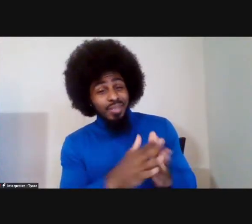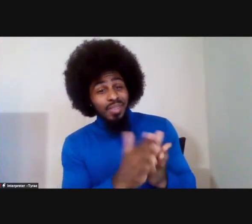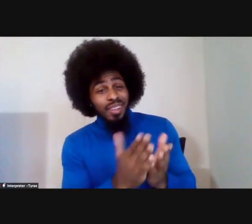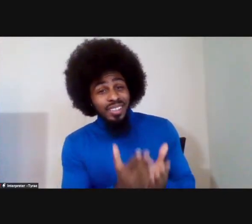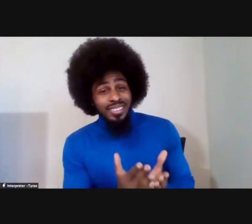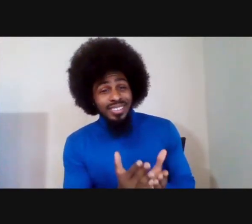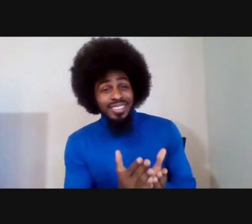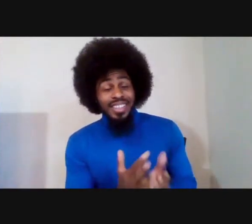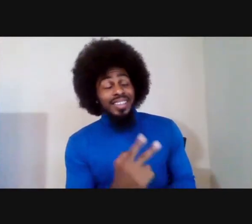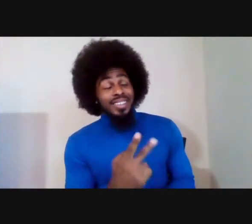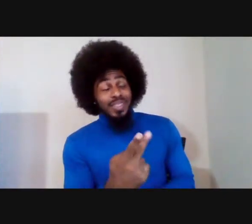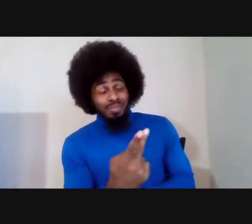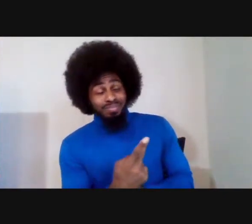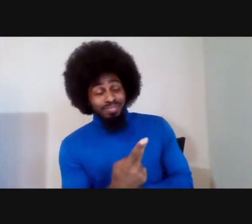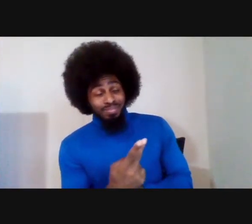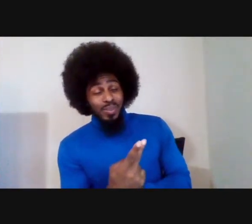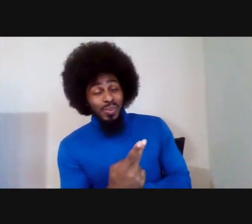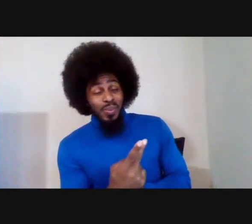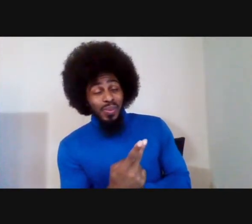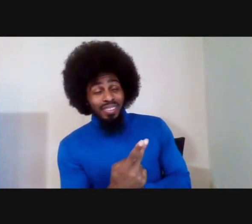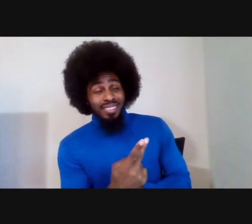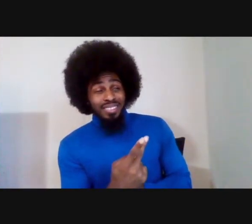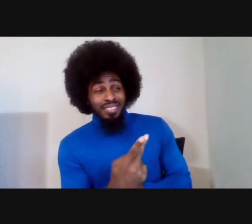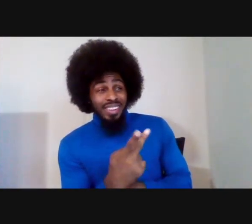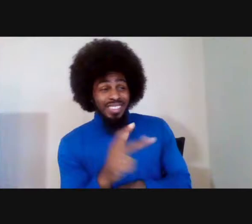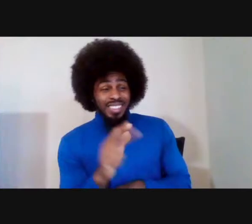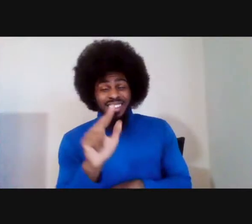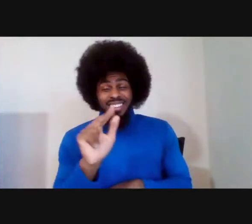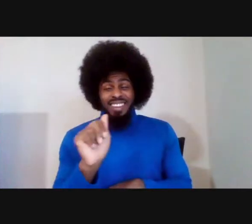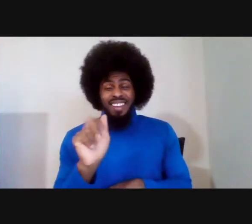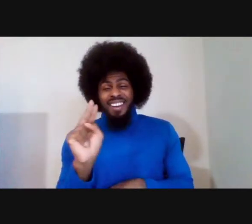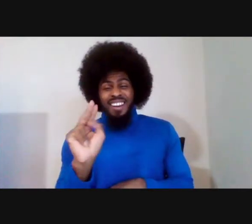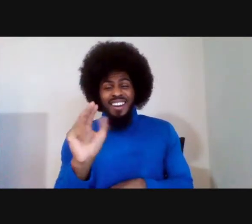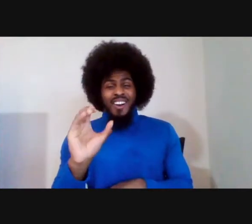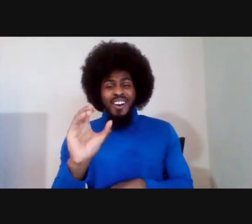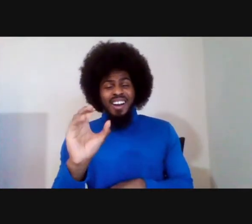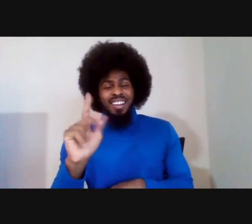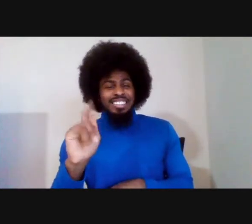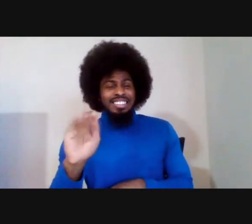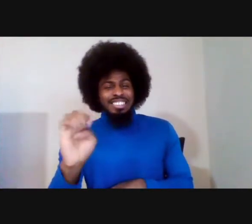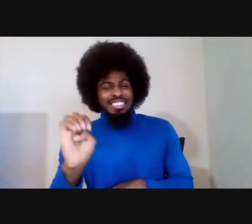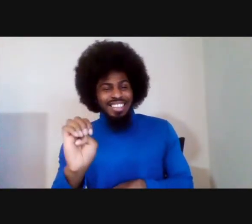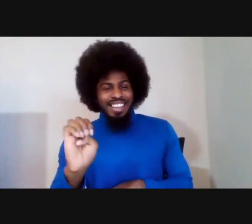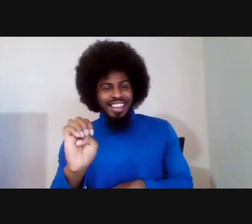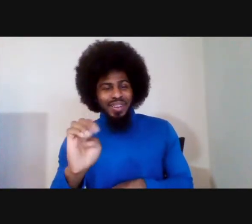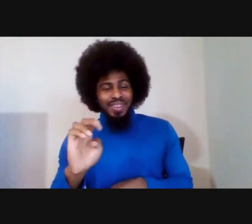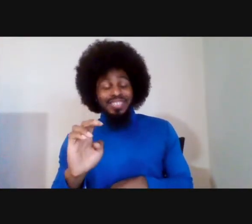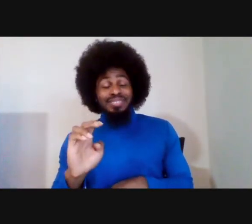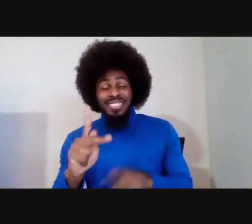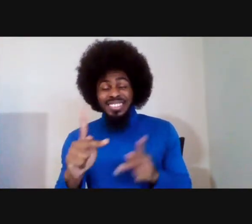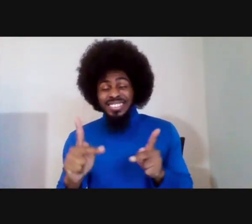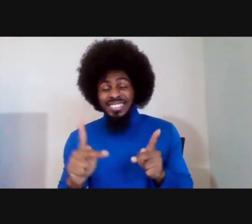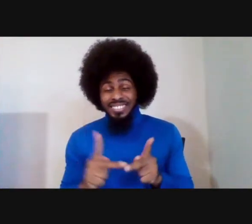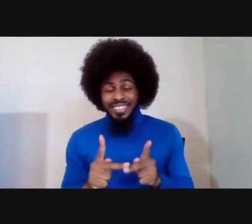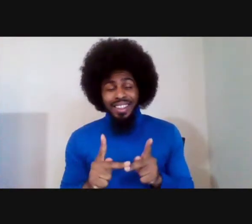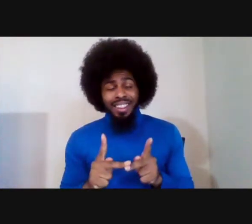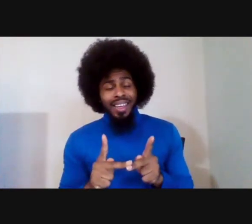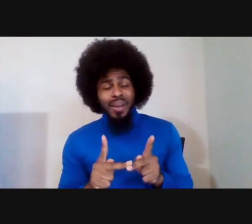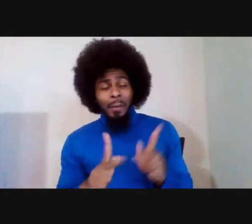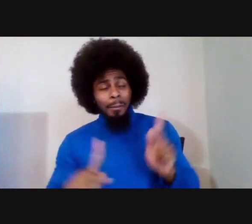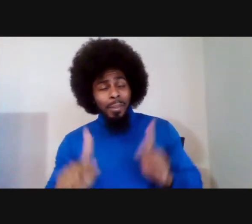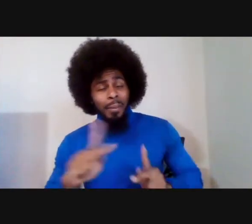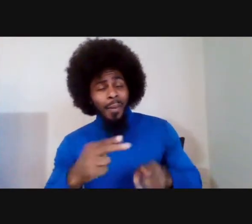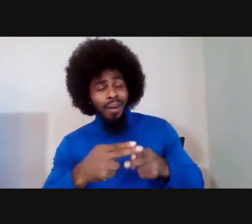position. I'm older than you, so I remember it coming, but I appreciate the Mama Charmaine name, but it's, like you